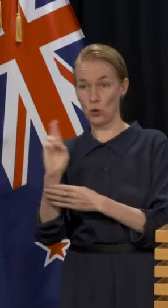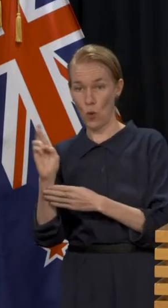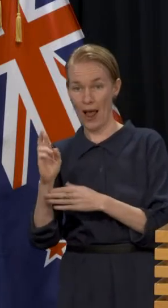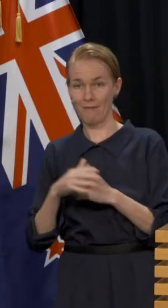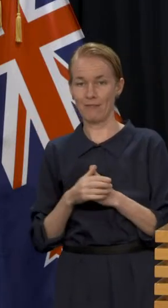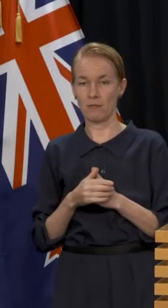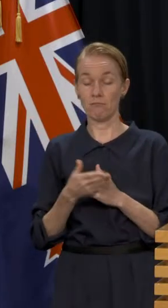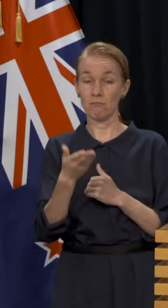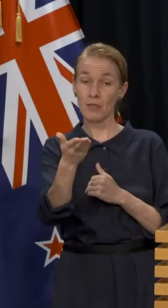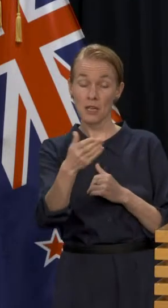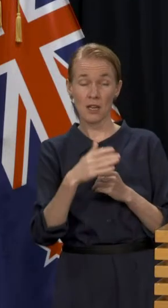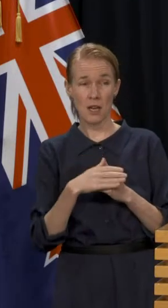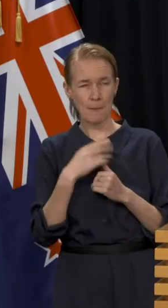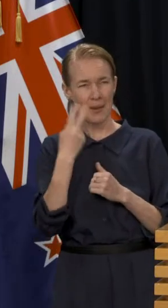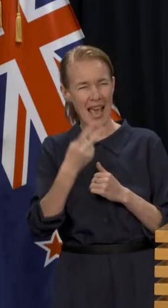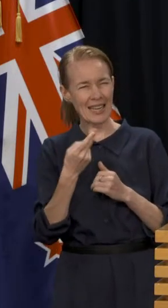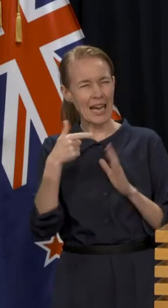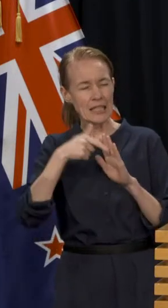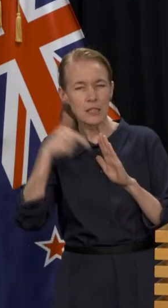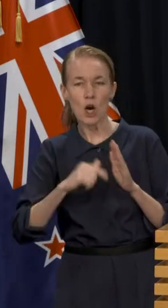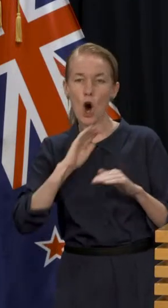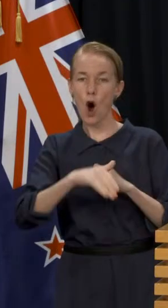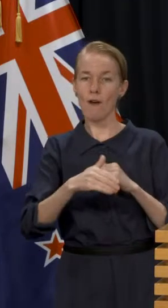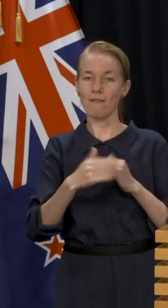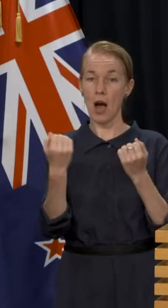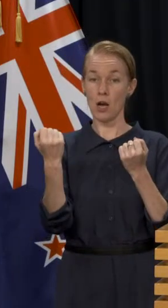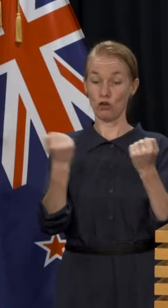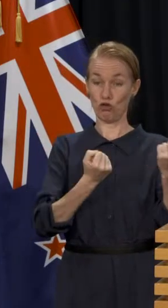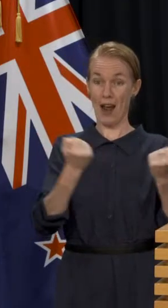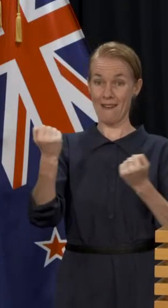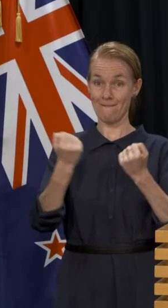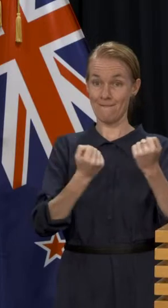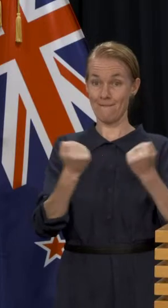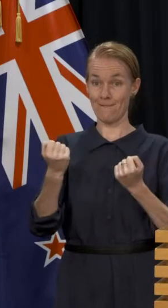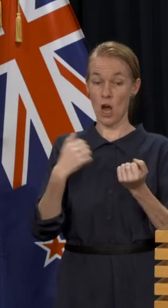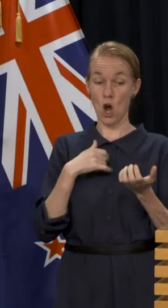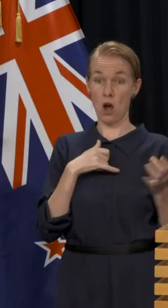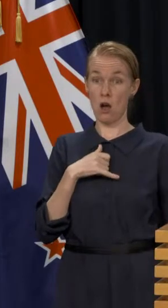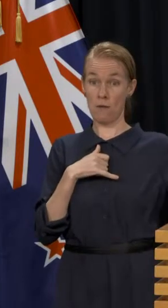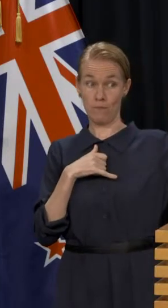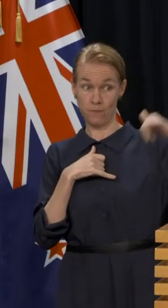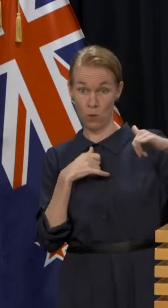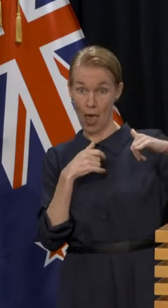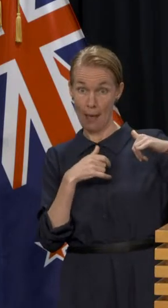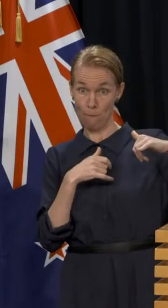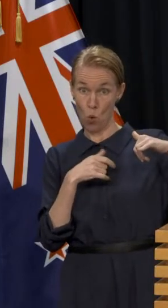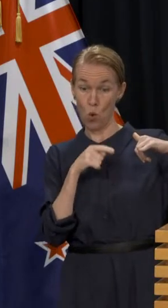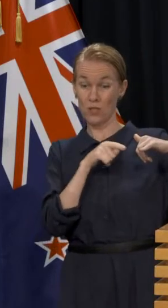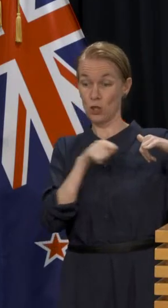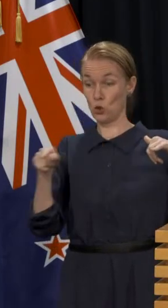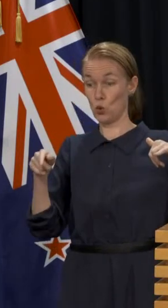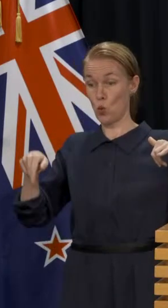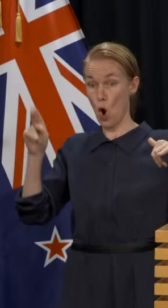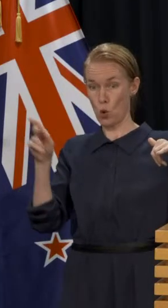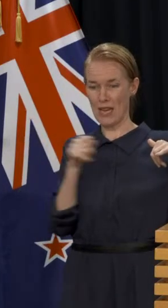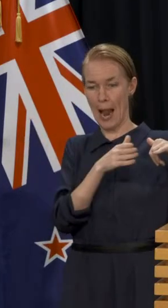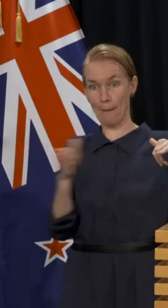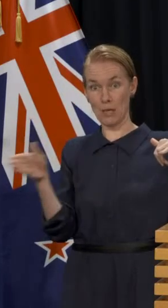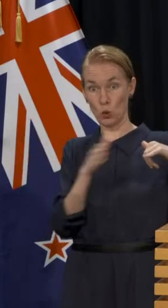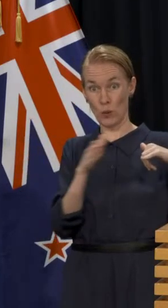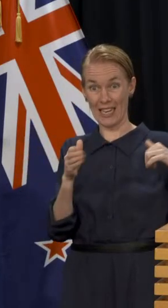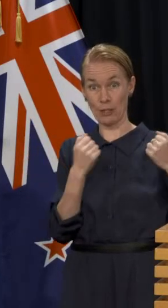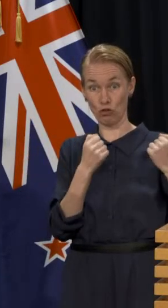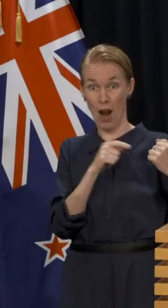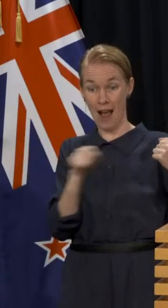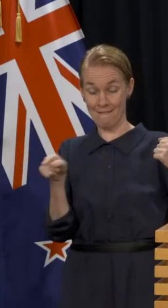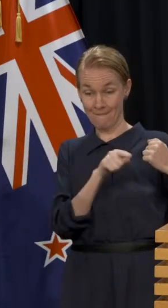program for testing them is in place. So why are they telling us that they haven't been tested and they feel at risk? Look, very happy to follow that up. They are